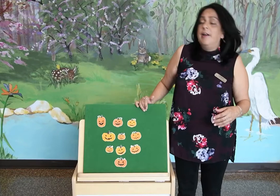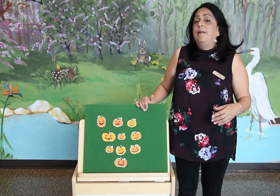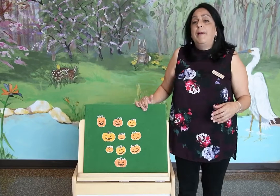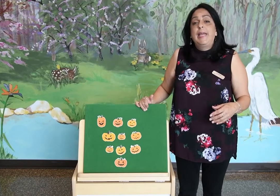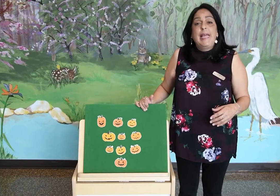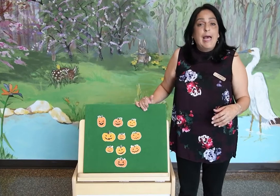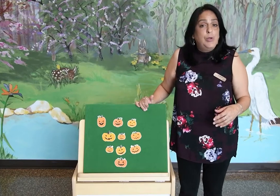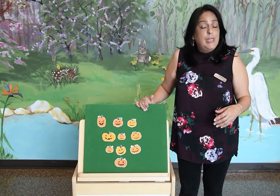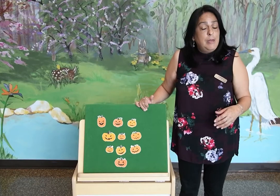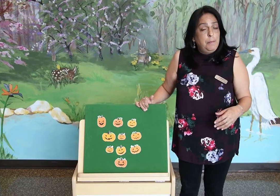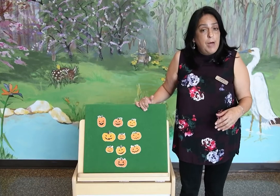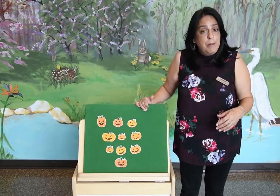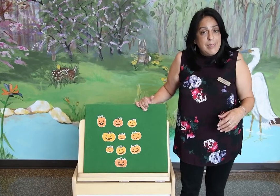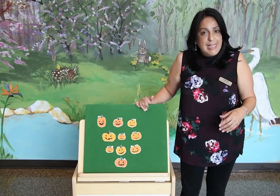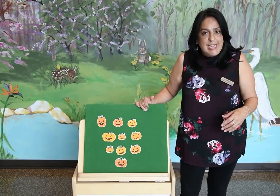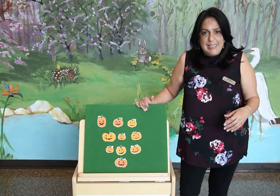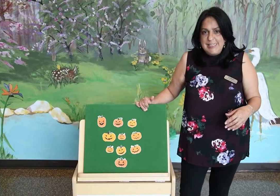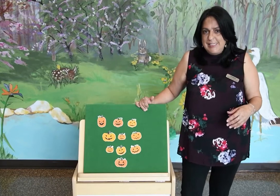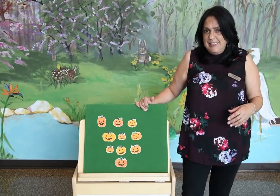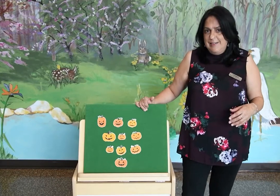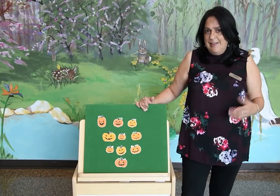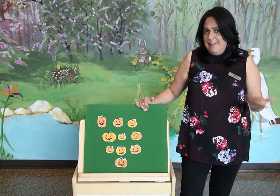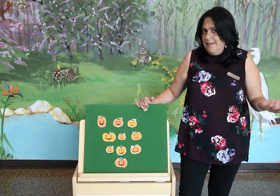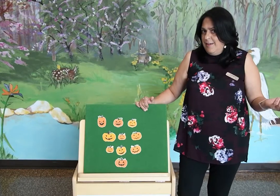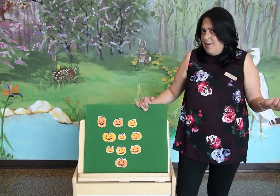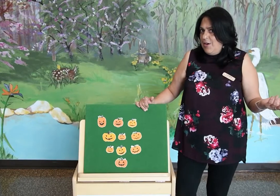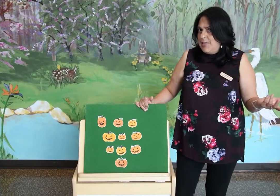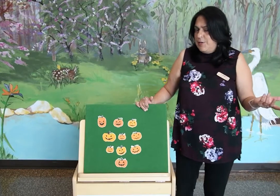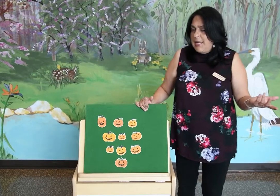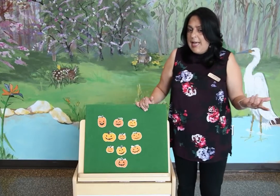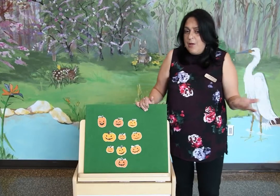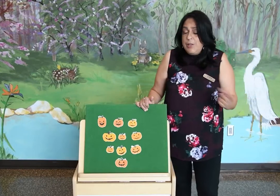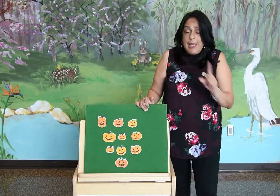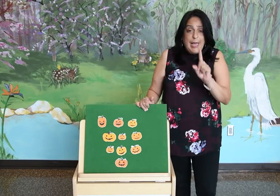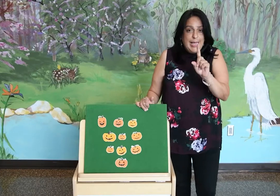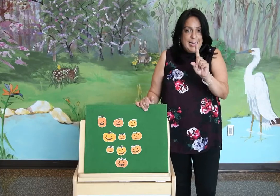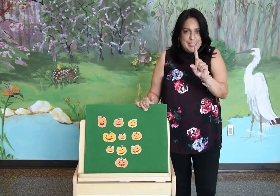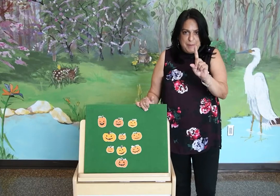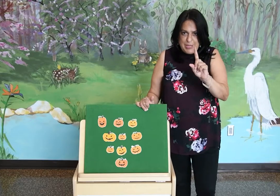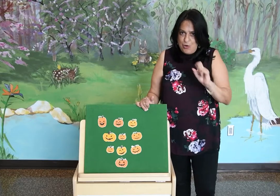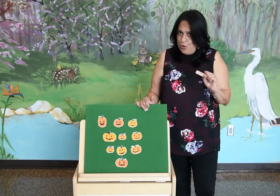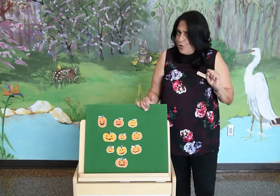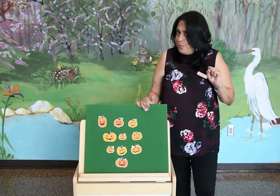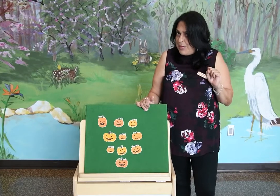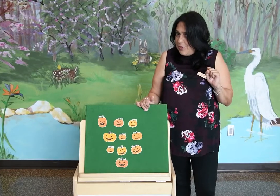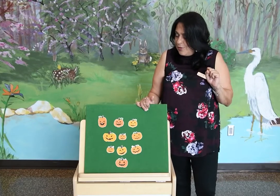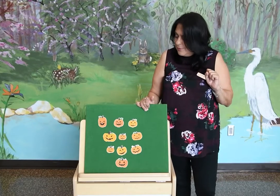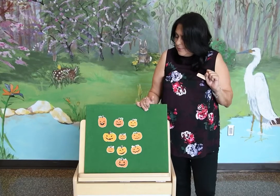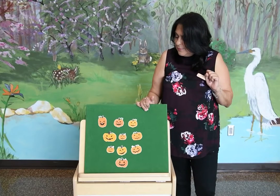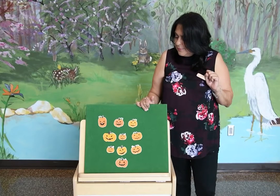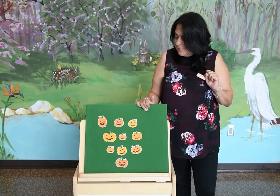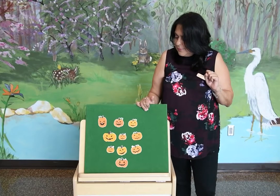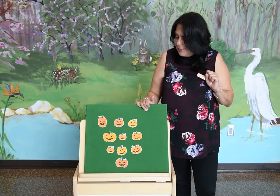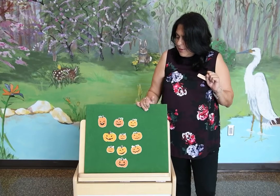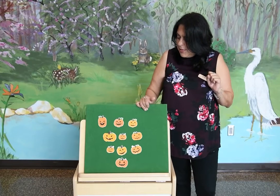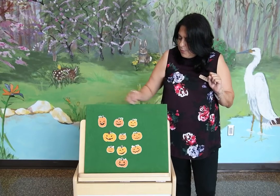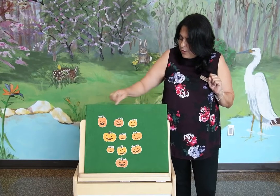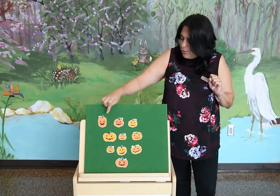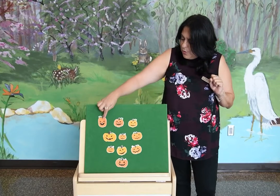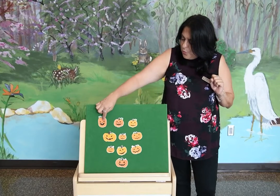by counting pumpkins. You guys wanna count en español conmigo? Here we go.